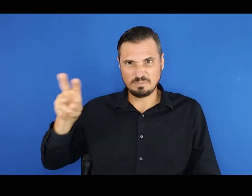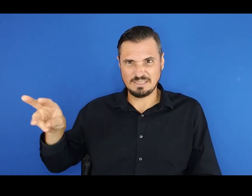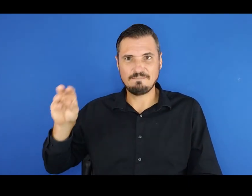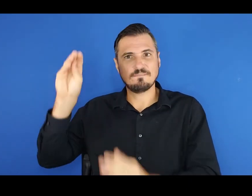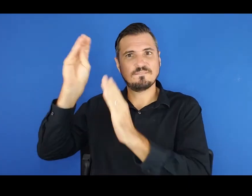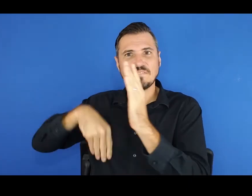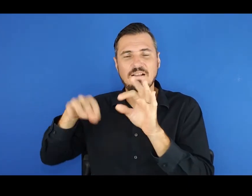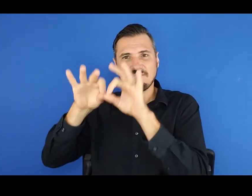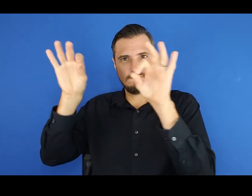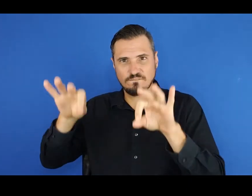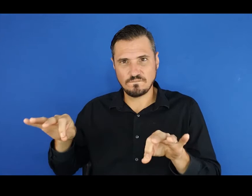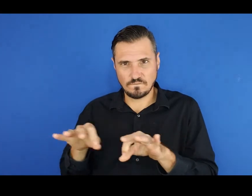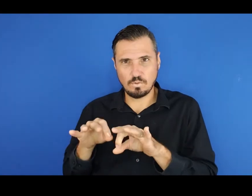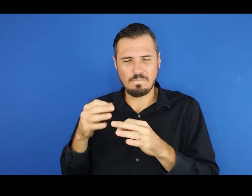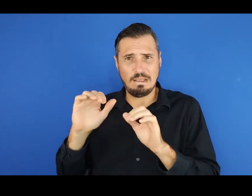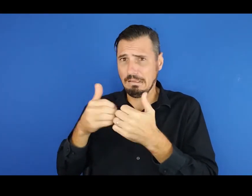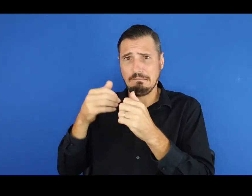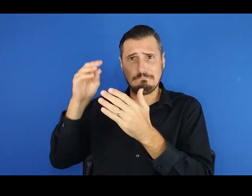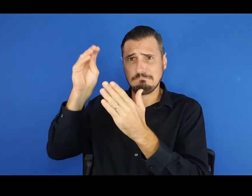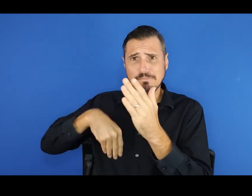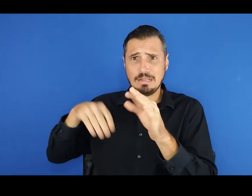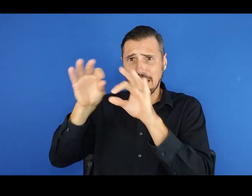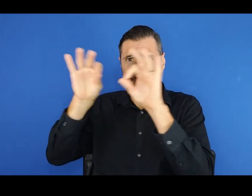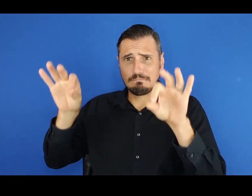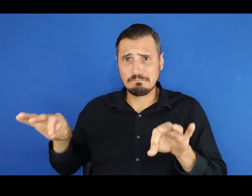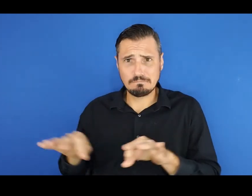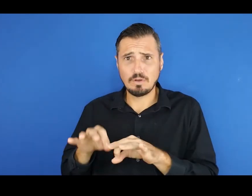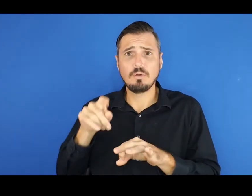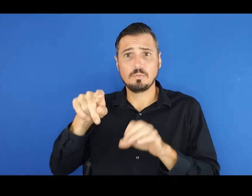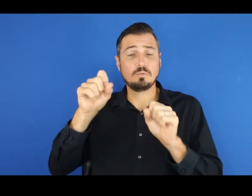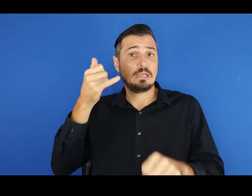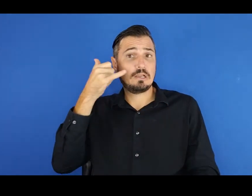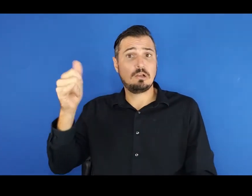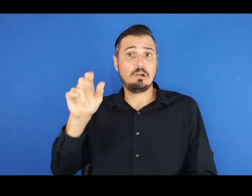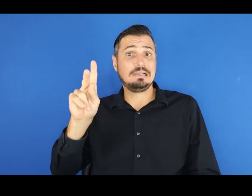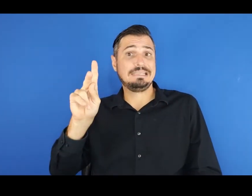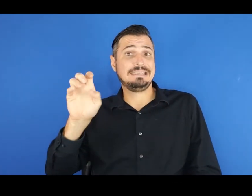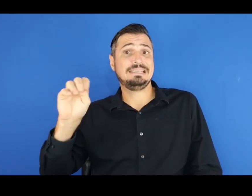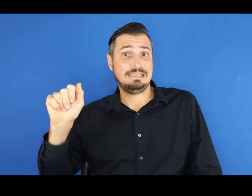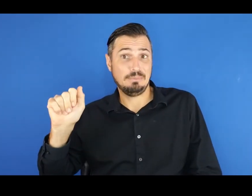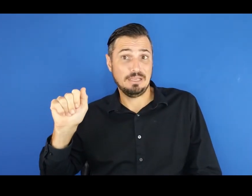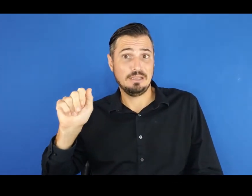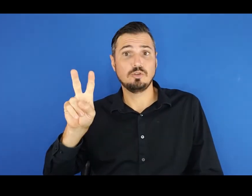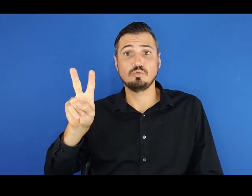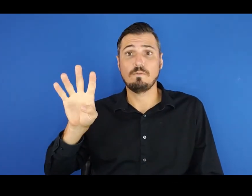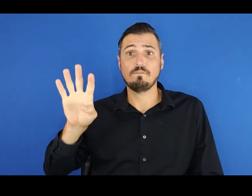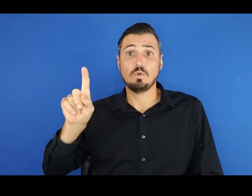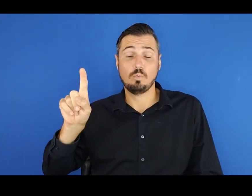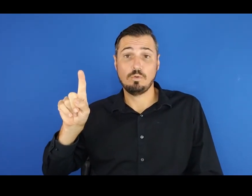form. For assistance on how to fill out the form, you may call KEMA at